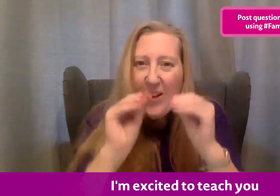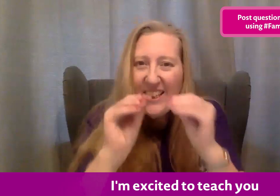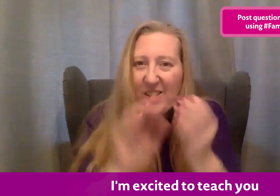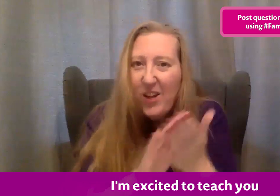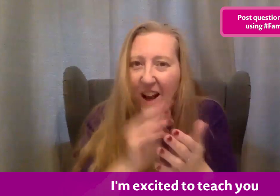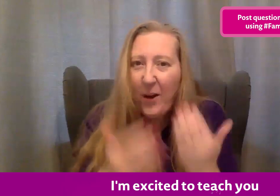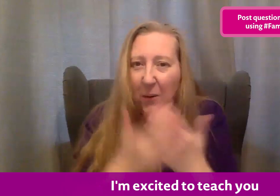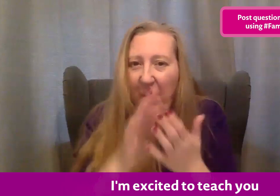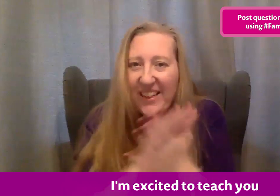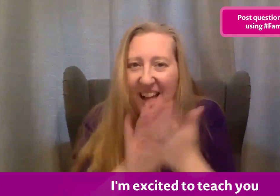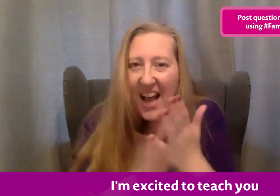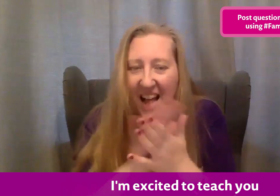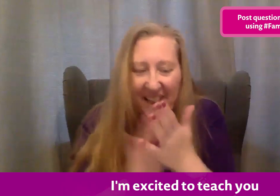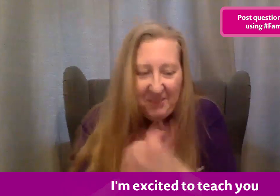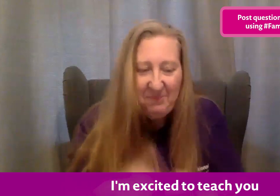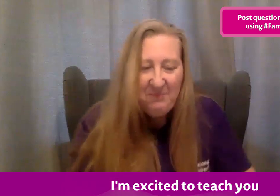I'm excited to teach you some new signs today.